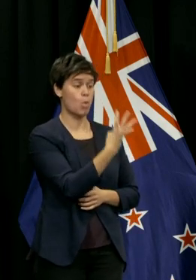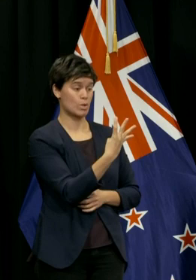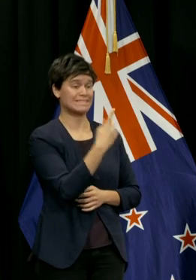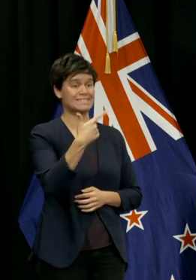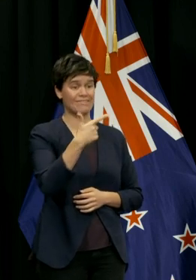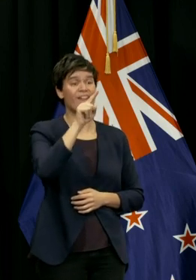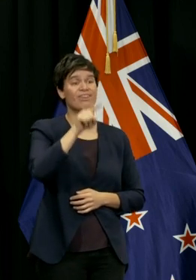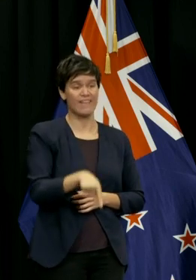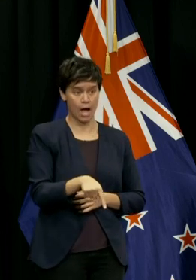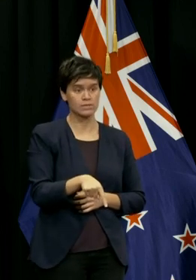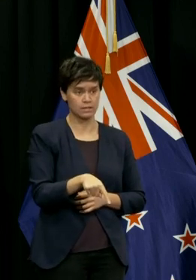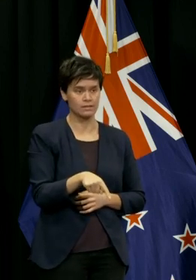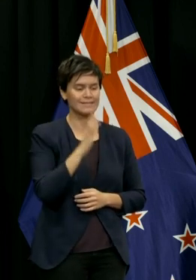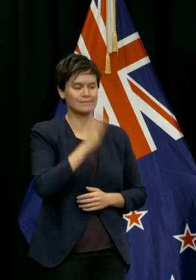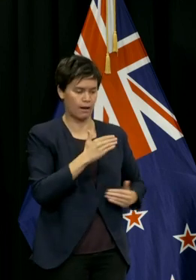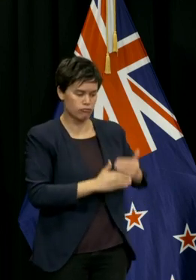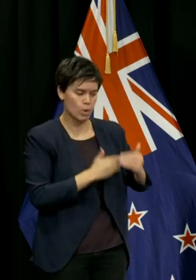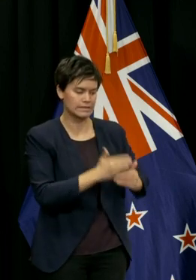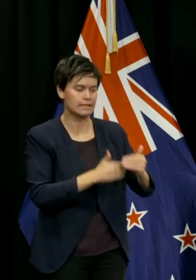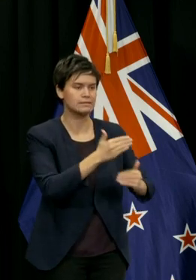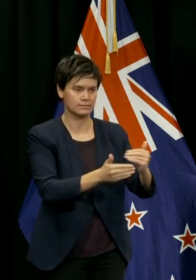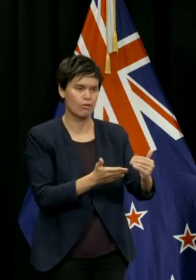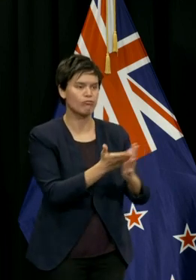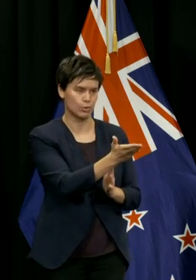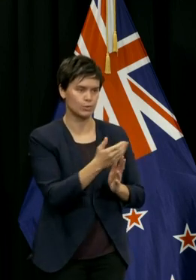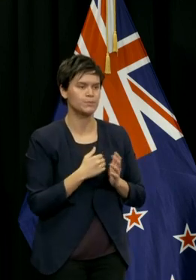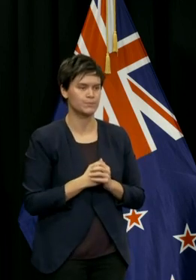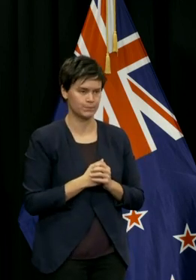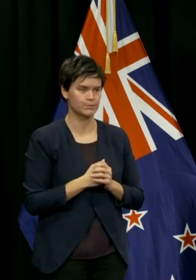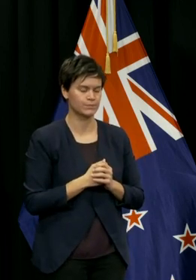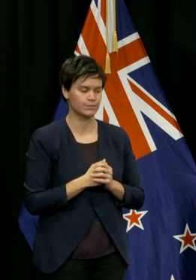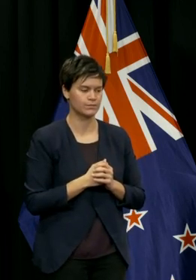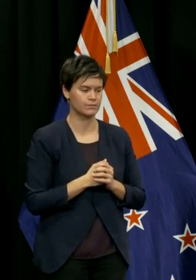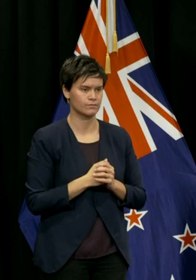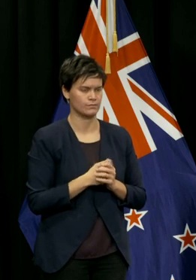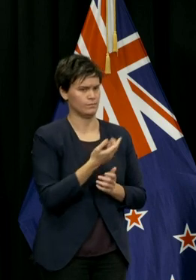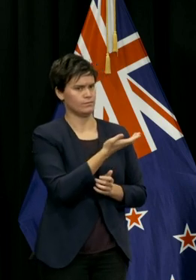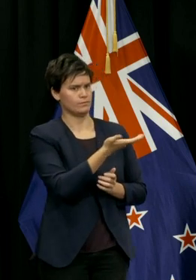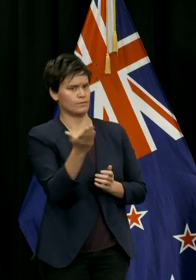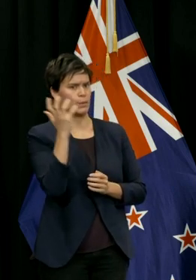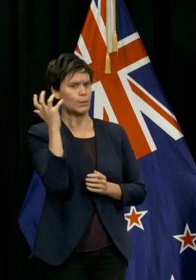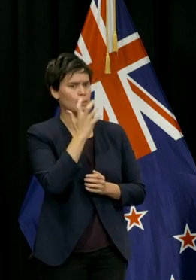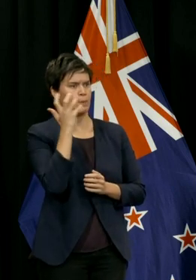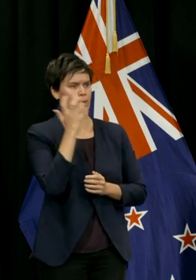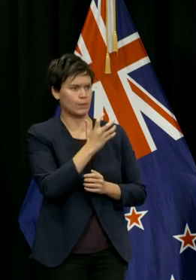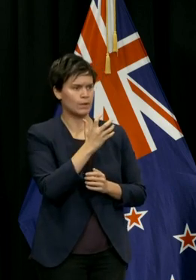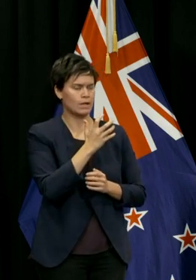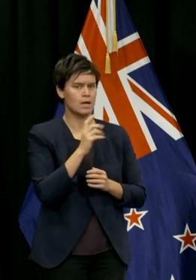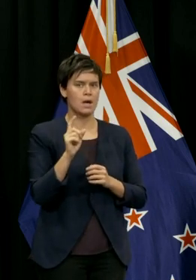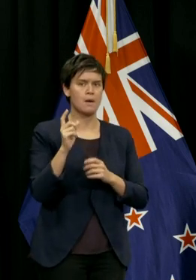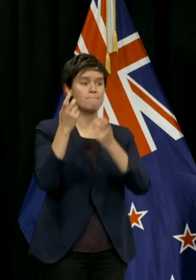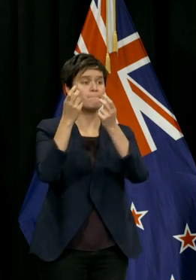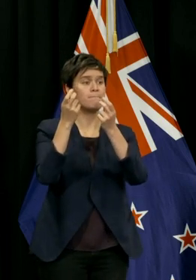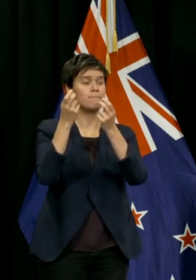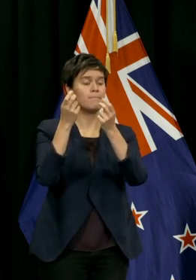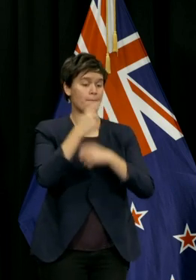47,434 are to be processed. This is and has been the result of an extraordinary effort by the Ministry of